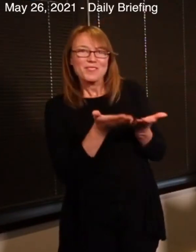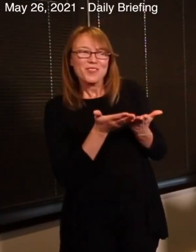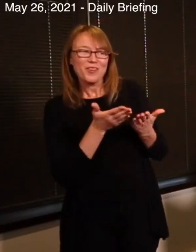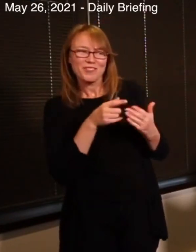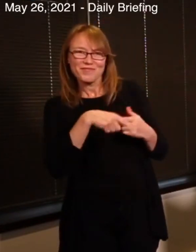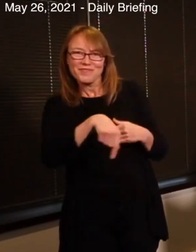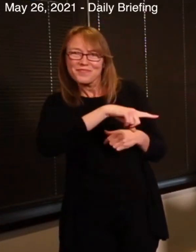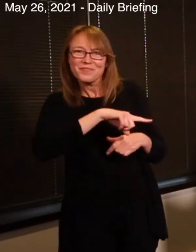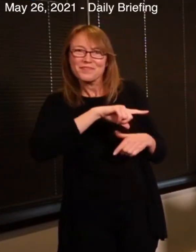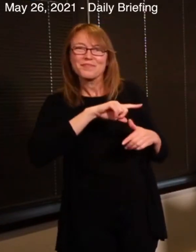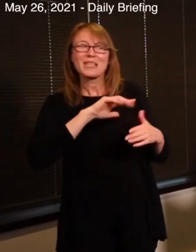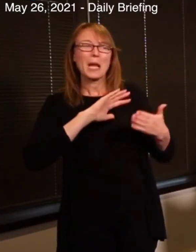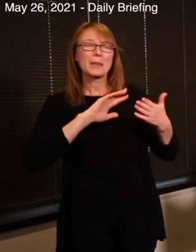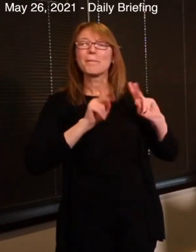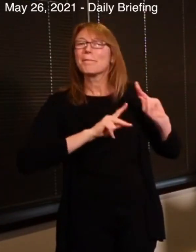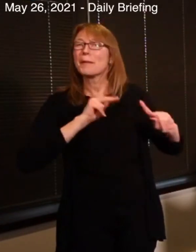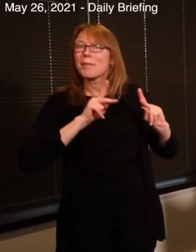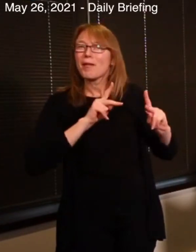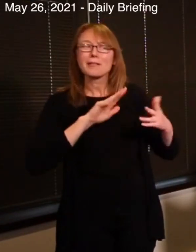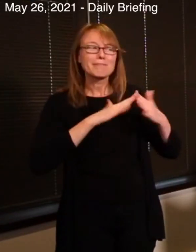with some of those smaller events are